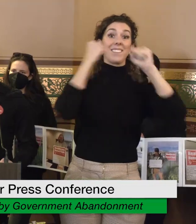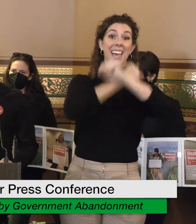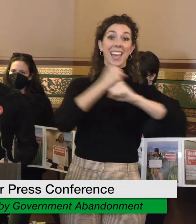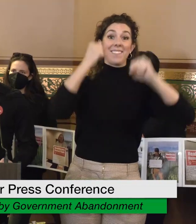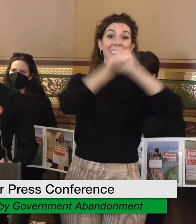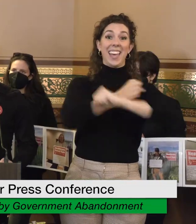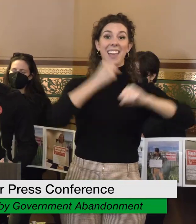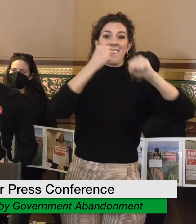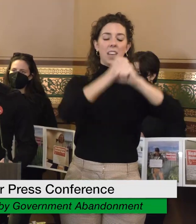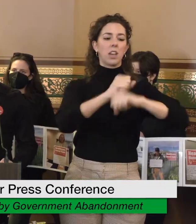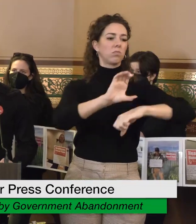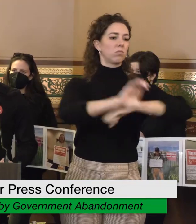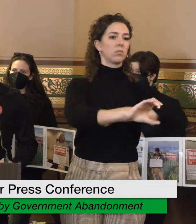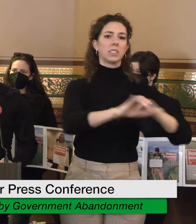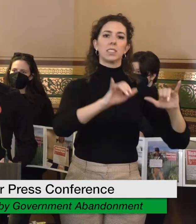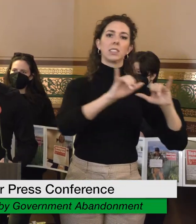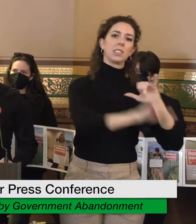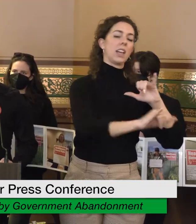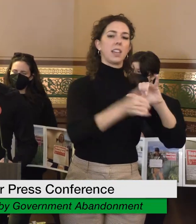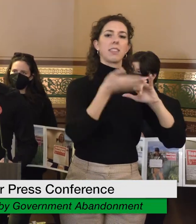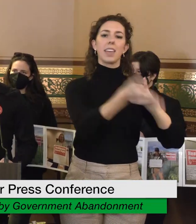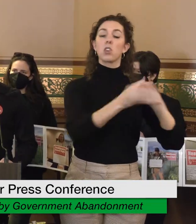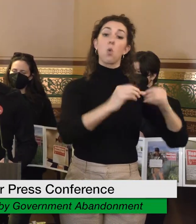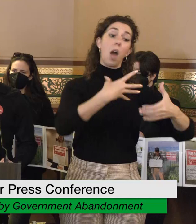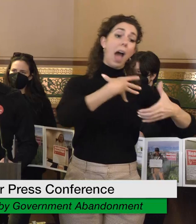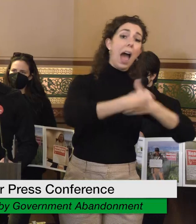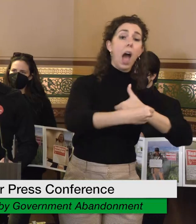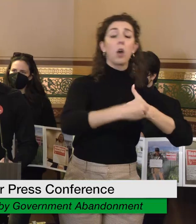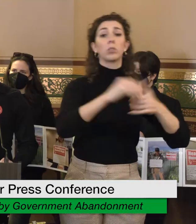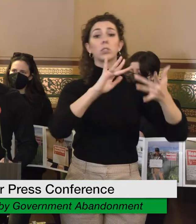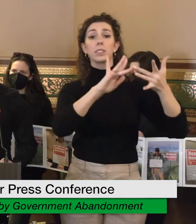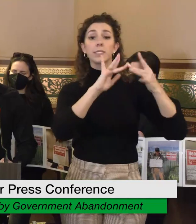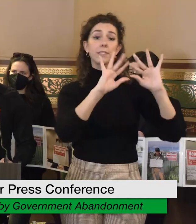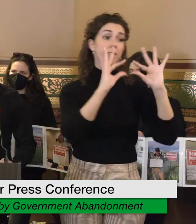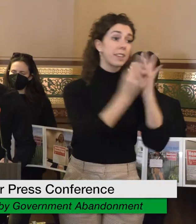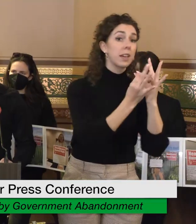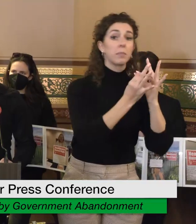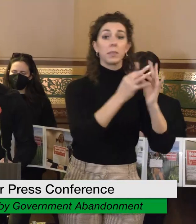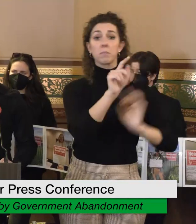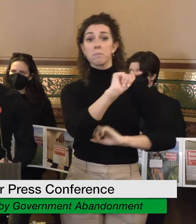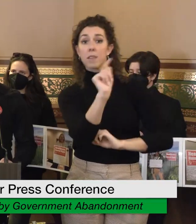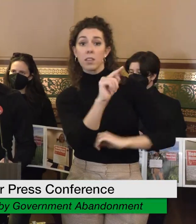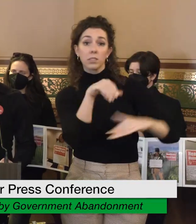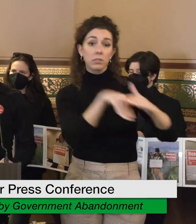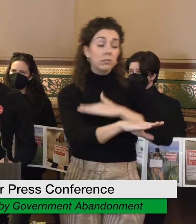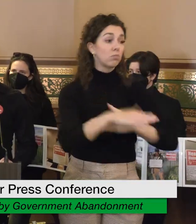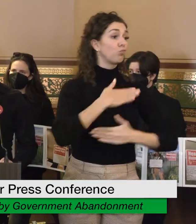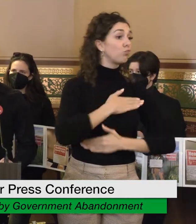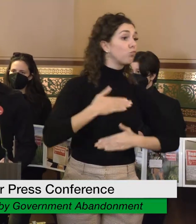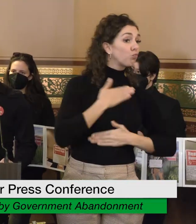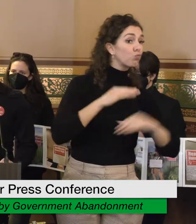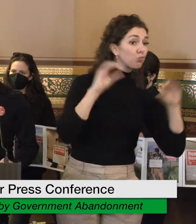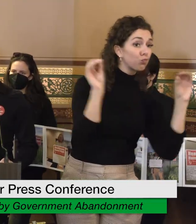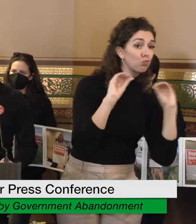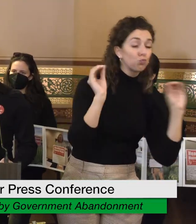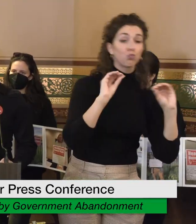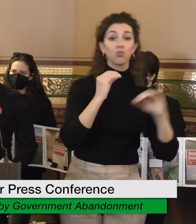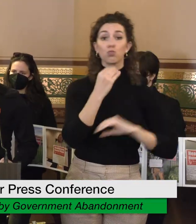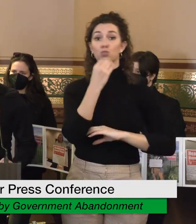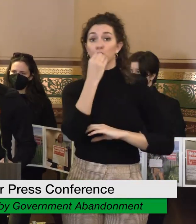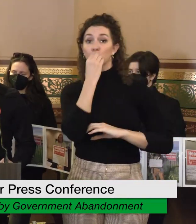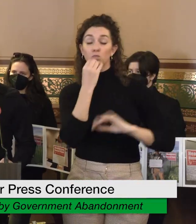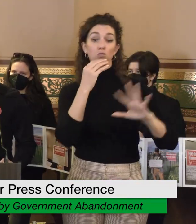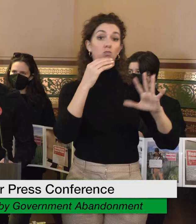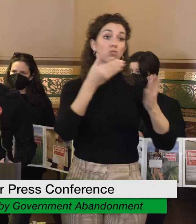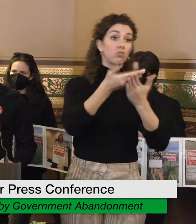I was kept there with no rec, no contact with family or loved ones, no hygiene access, no entertainment, or commissary, or